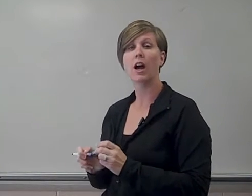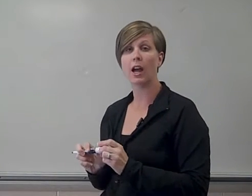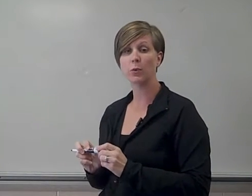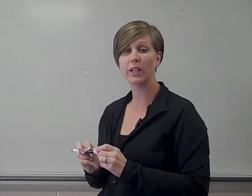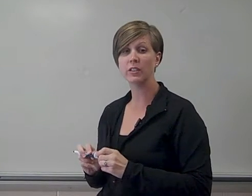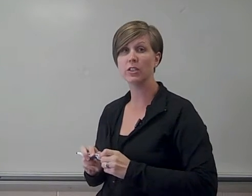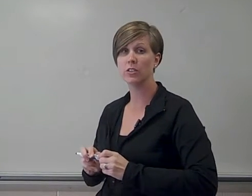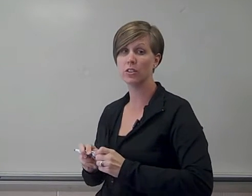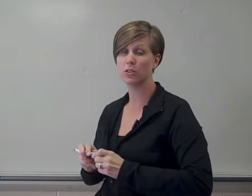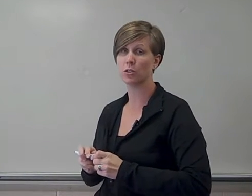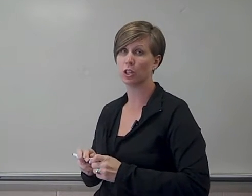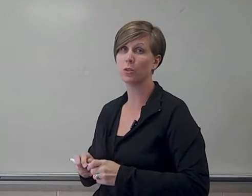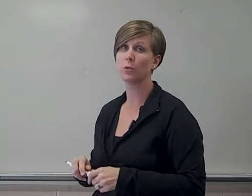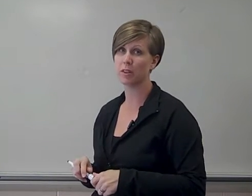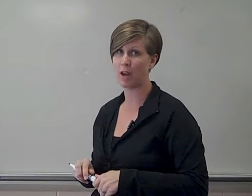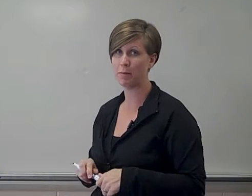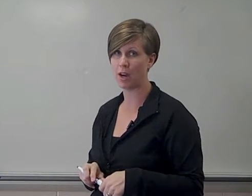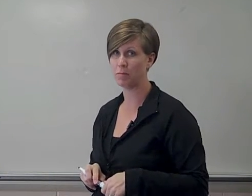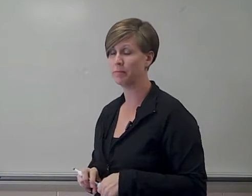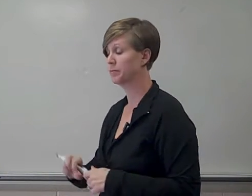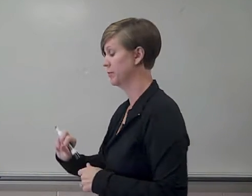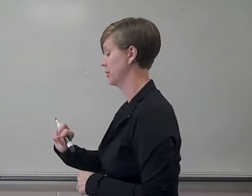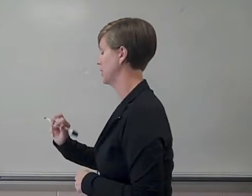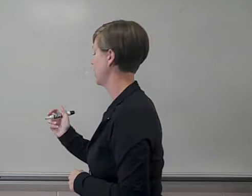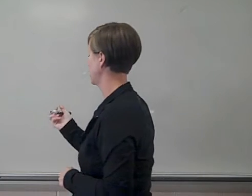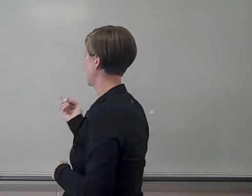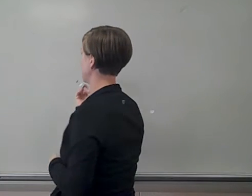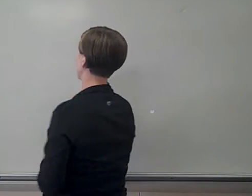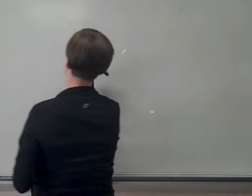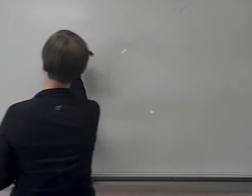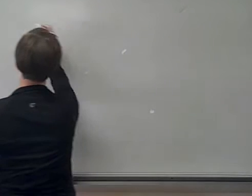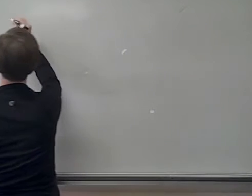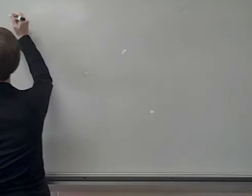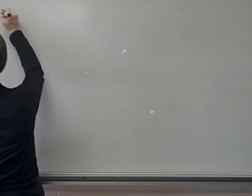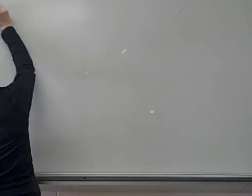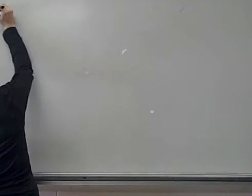I went to the store with my mom. I'm going to write that.